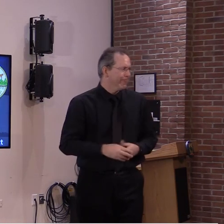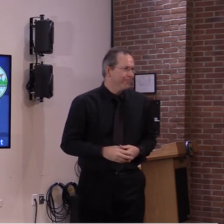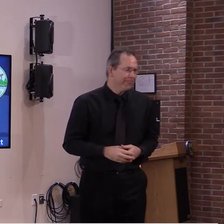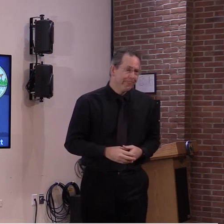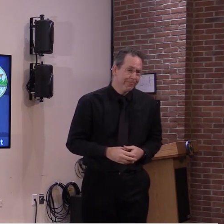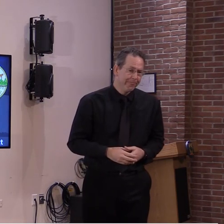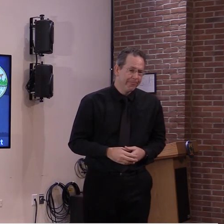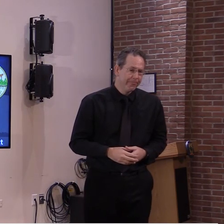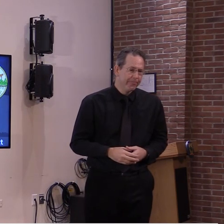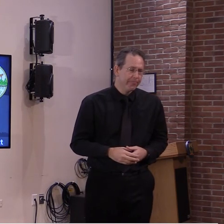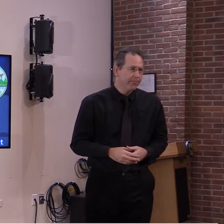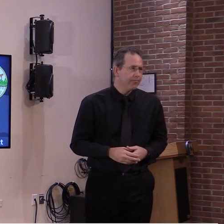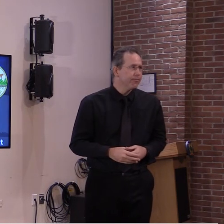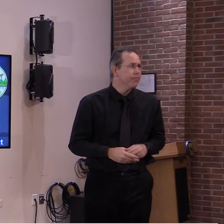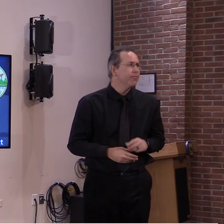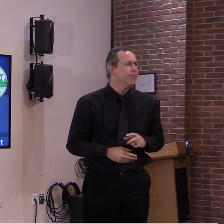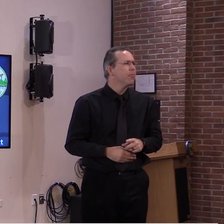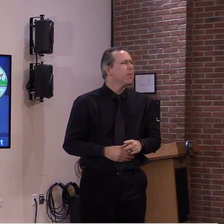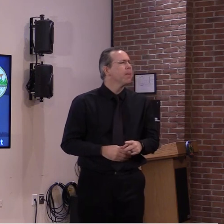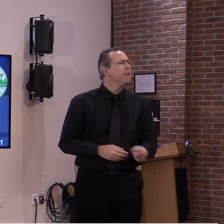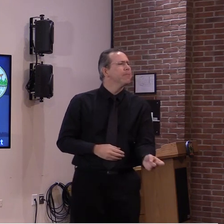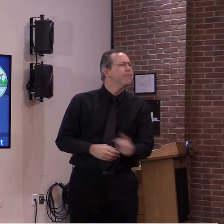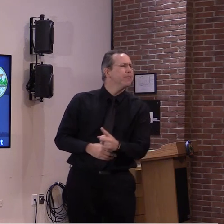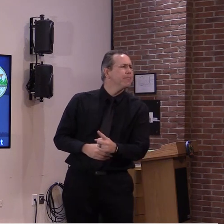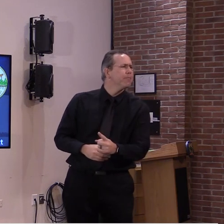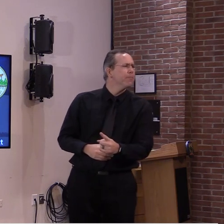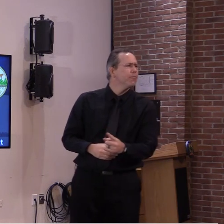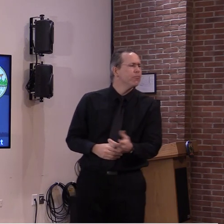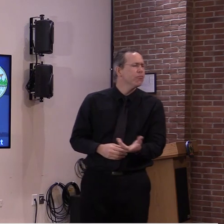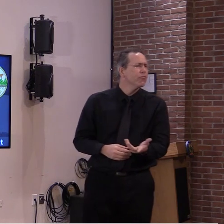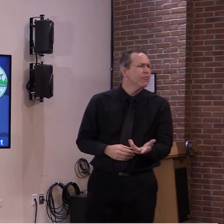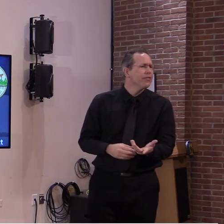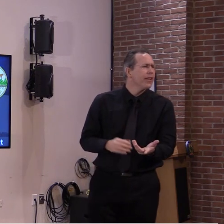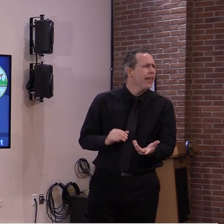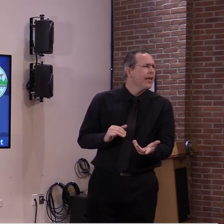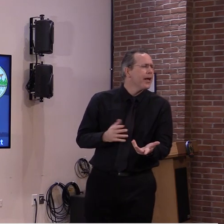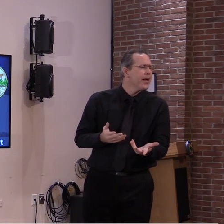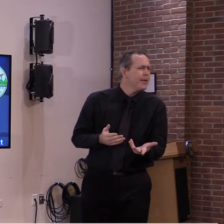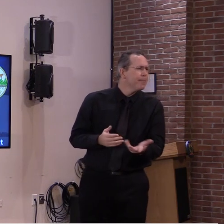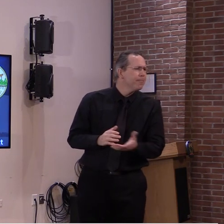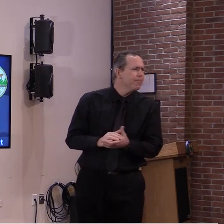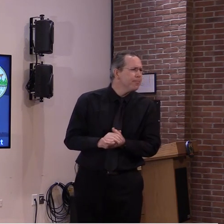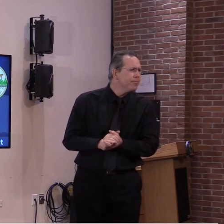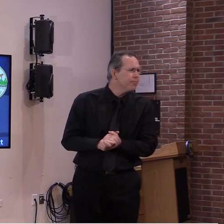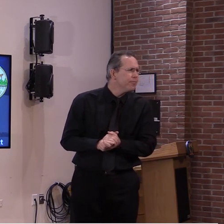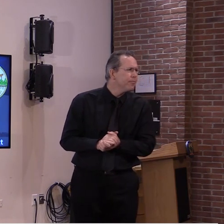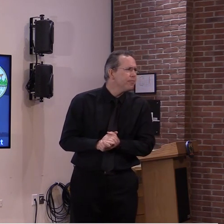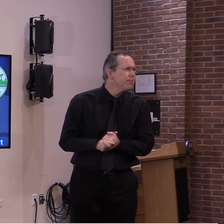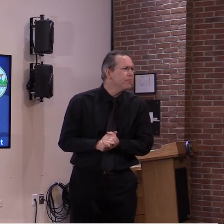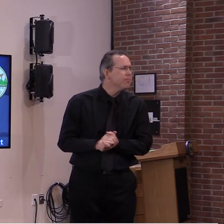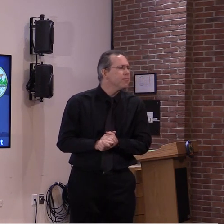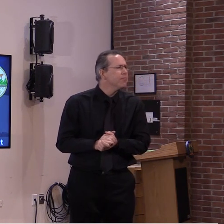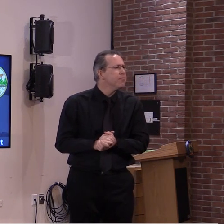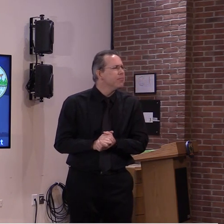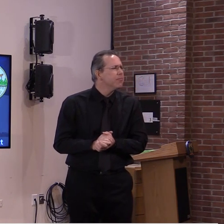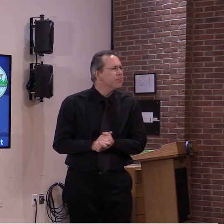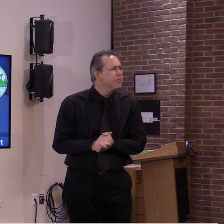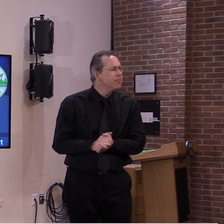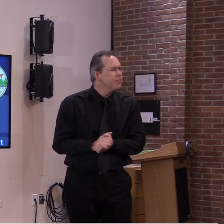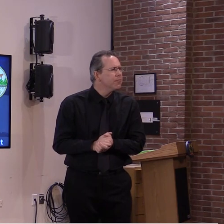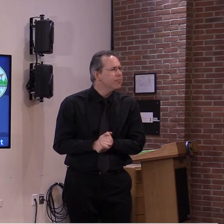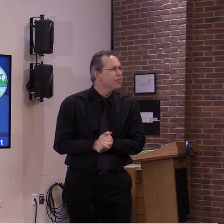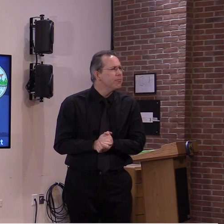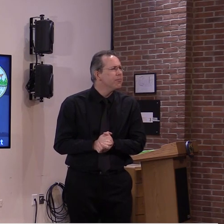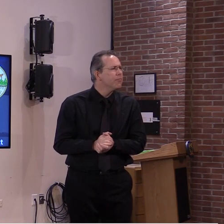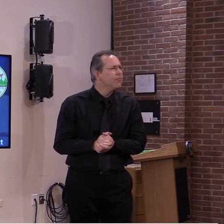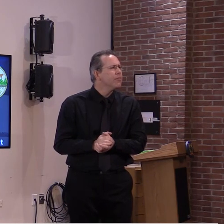Would you support making criminal the diversion of vaccine to people who are not, you know, yet eligible, as Governor Cuomo suggested yesterday?